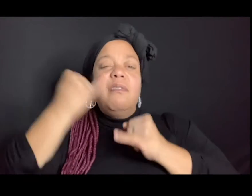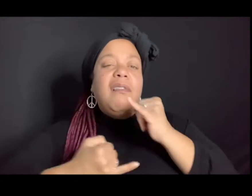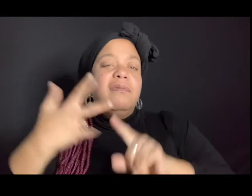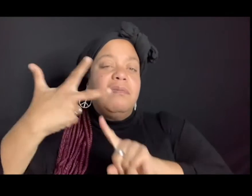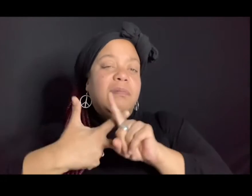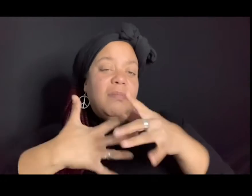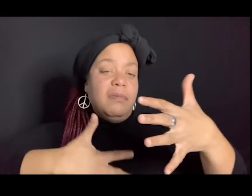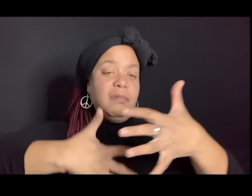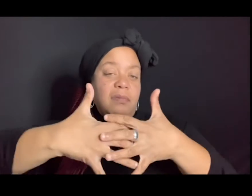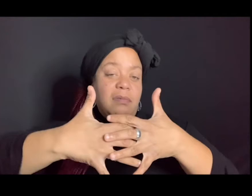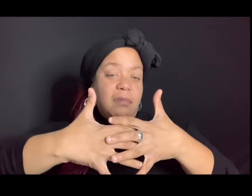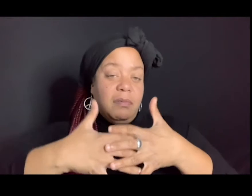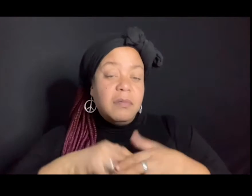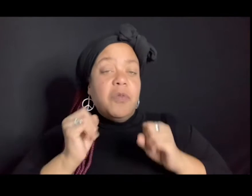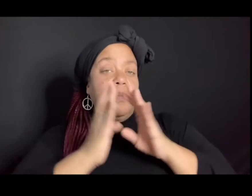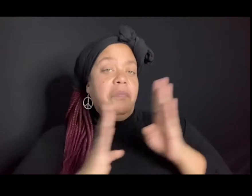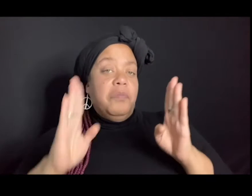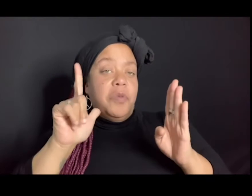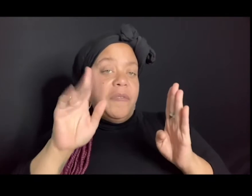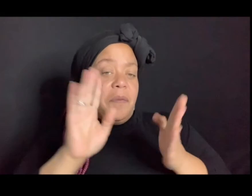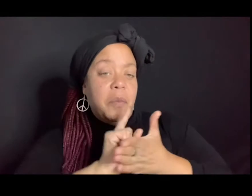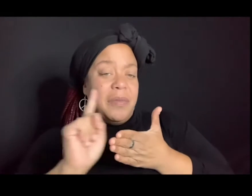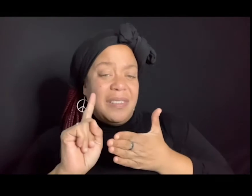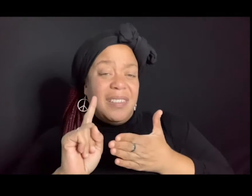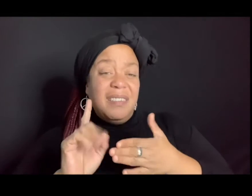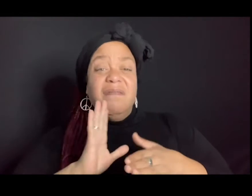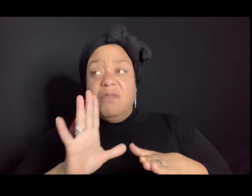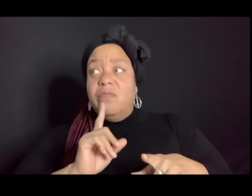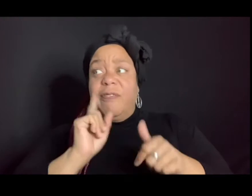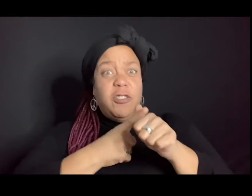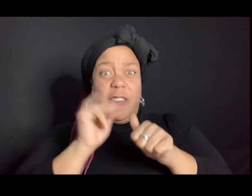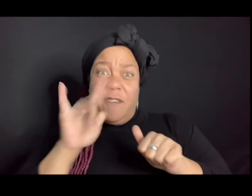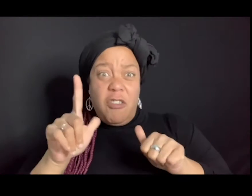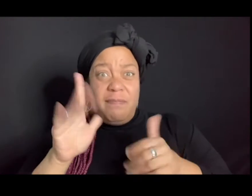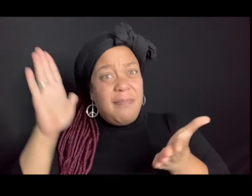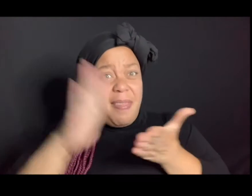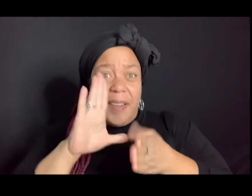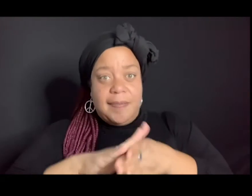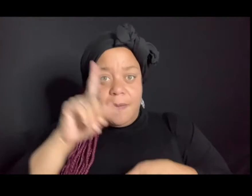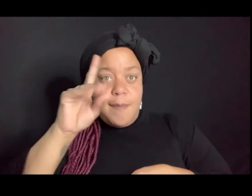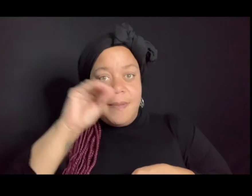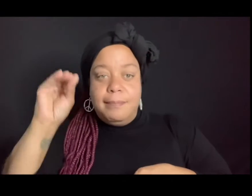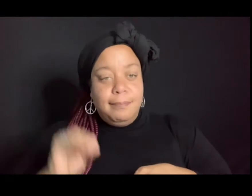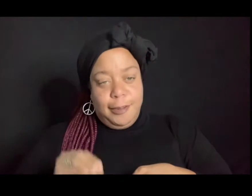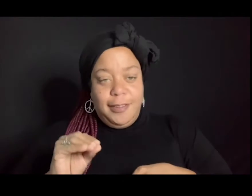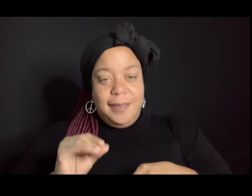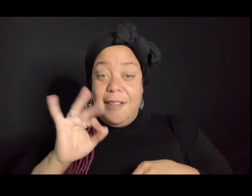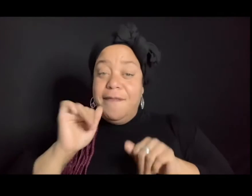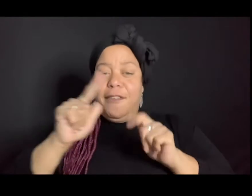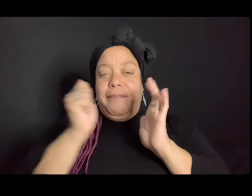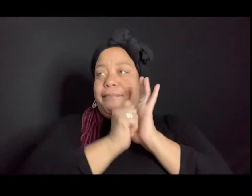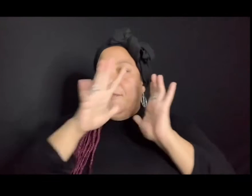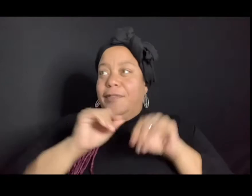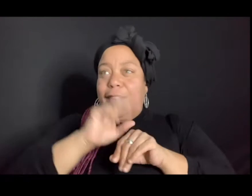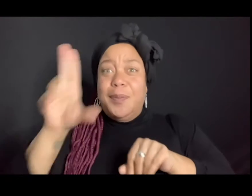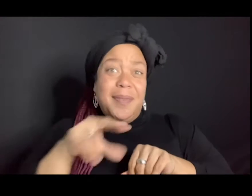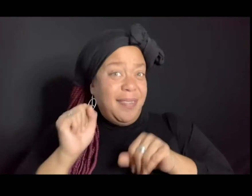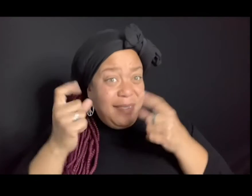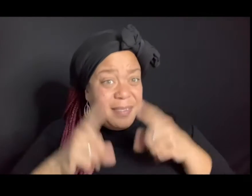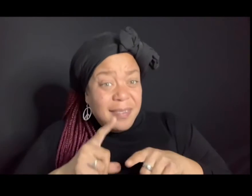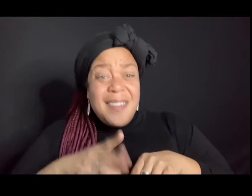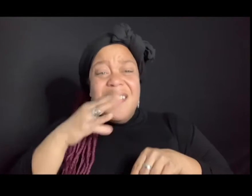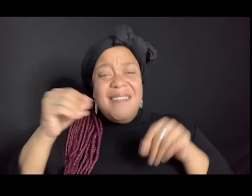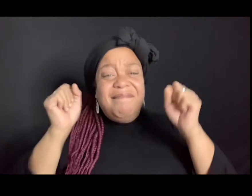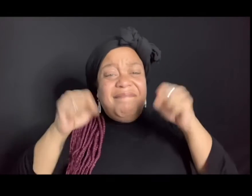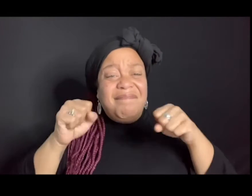trimester, so over 24 weeks, those are, first of all, less than 1% of all abortions that are done in the United States. And yet these are the